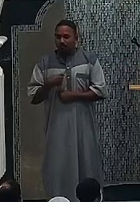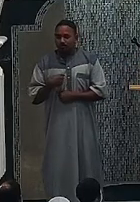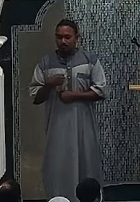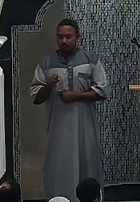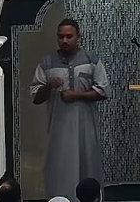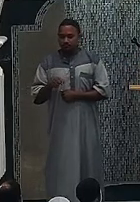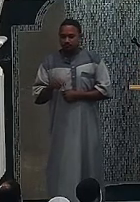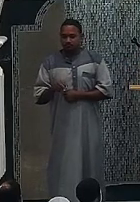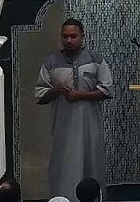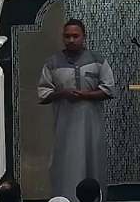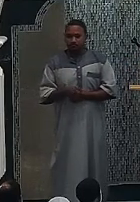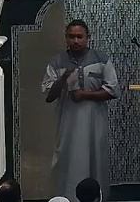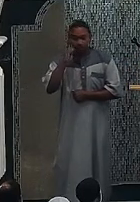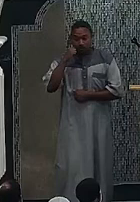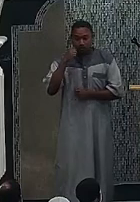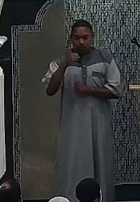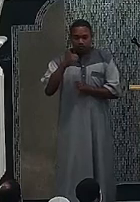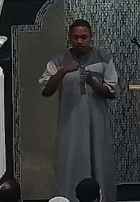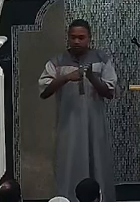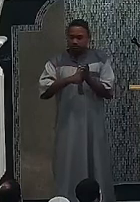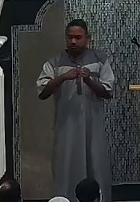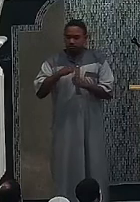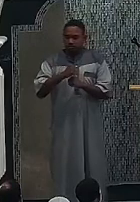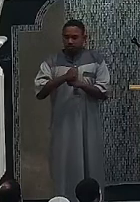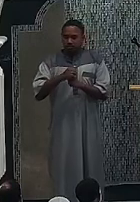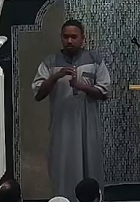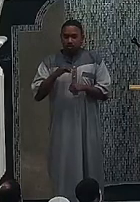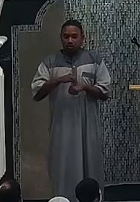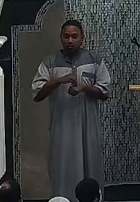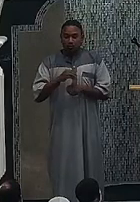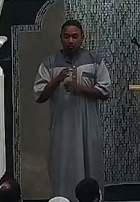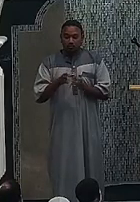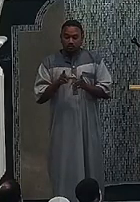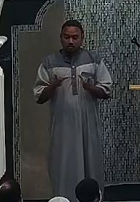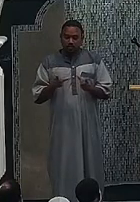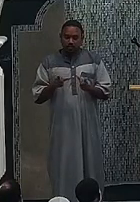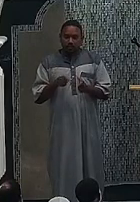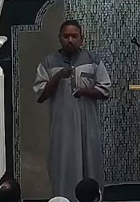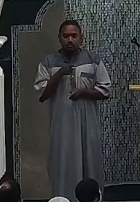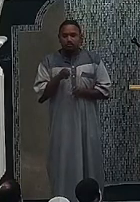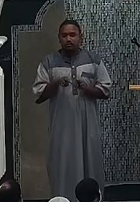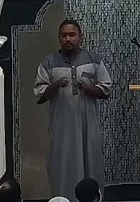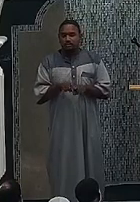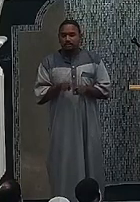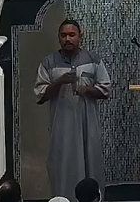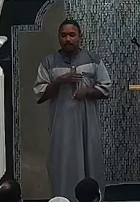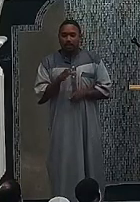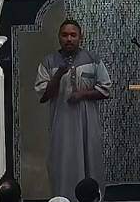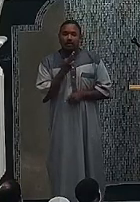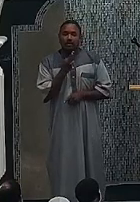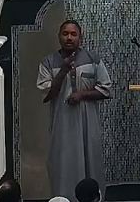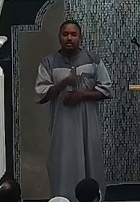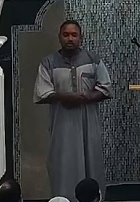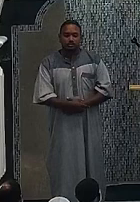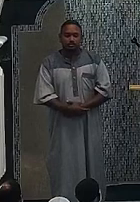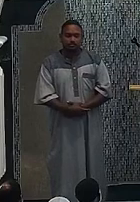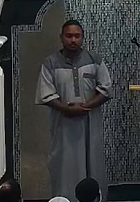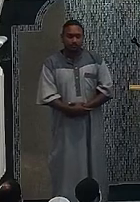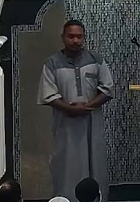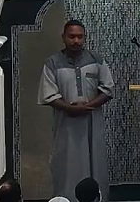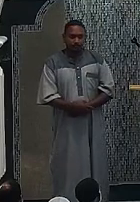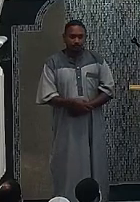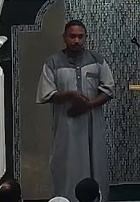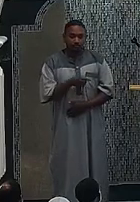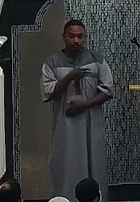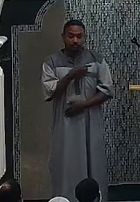is different to spoken English. So I just want you to do something for me, inshallah.